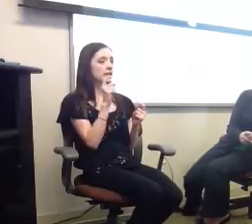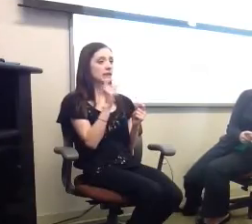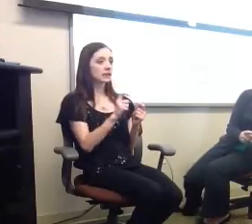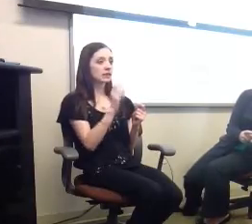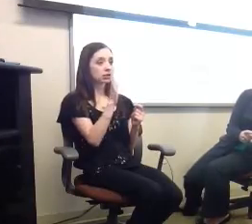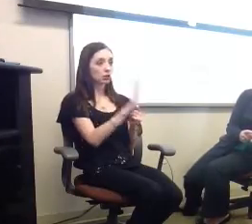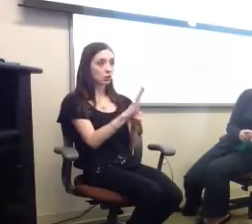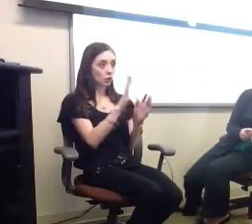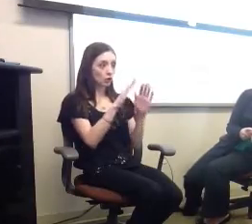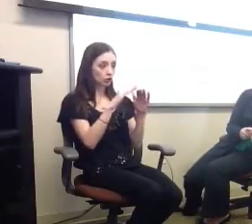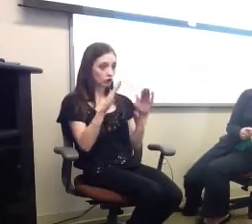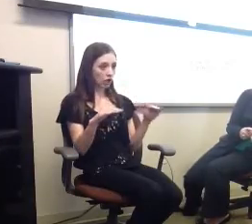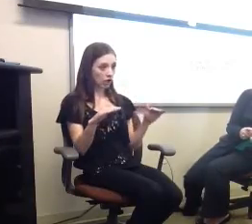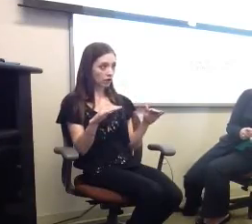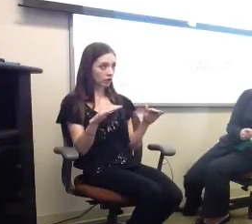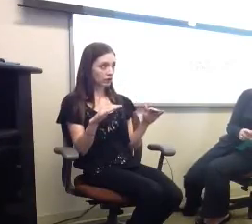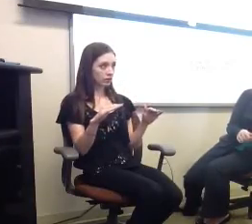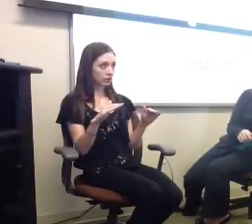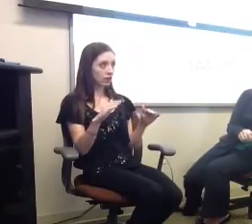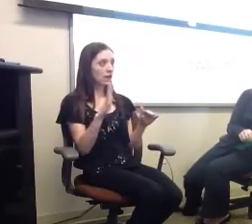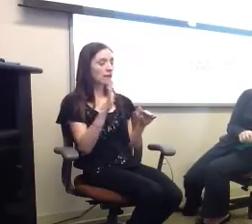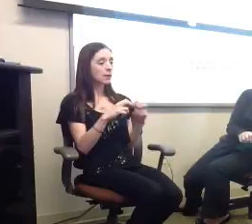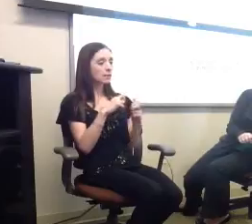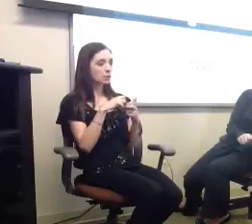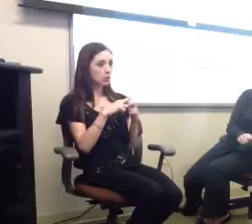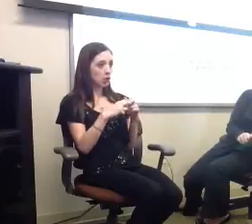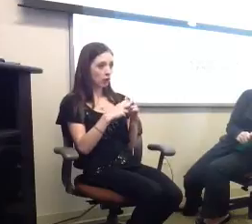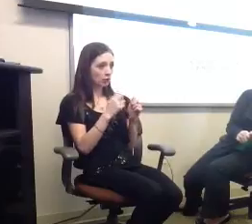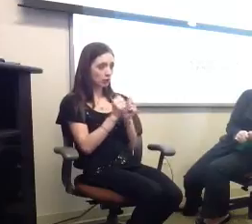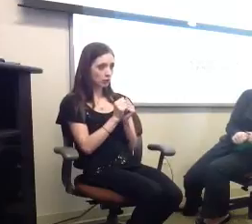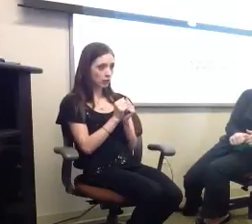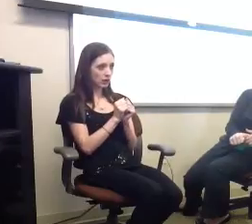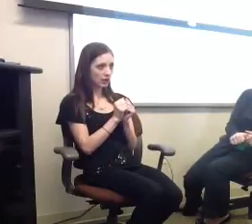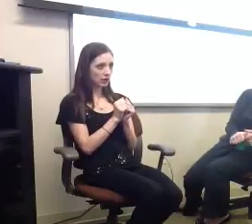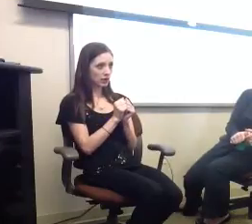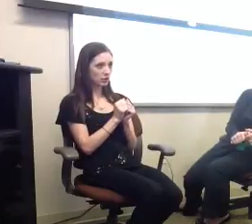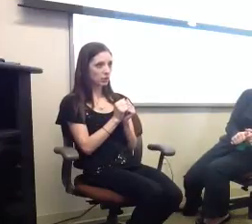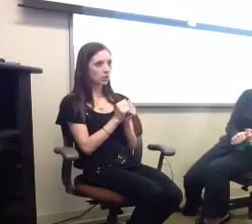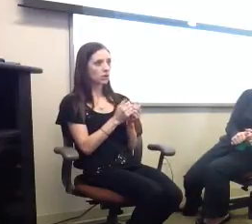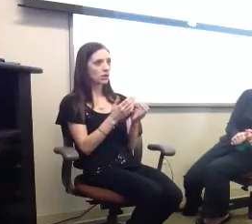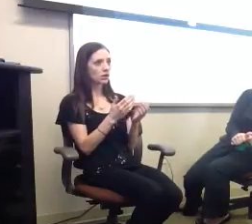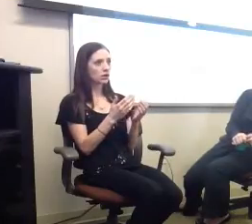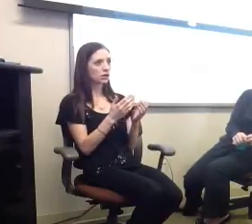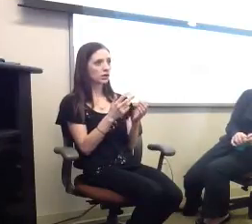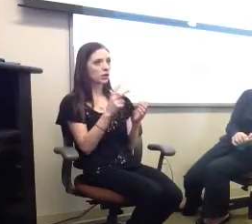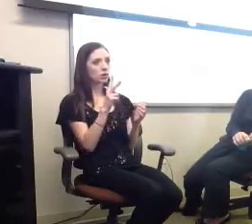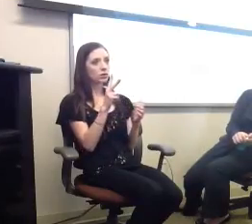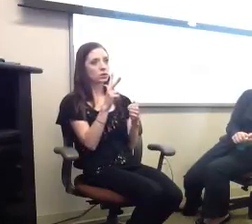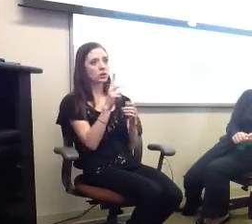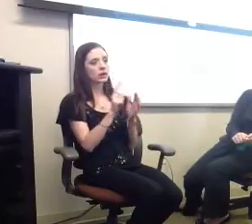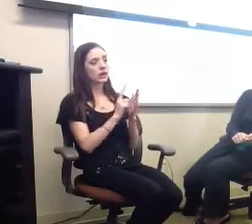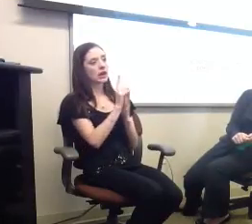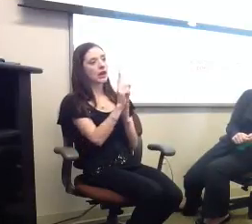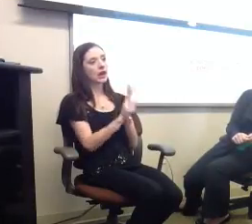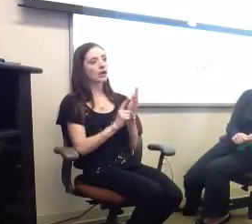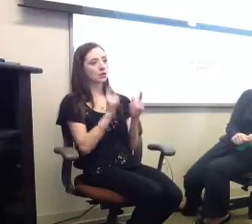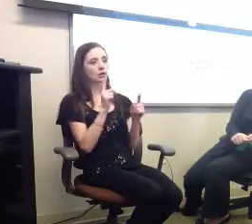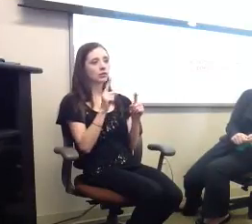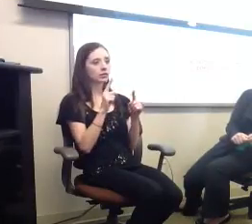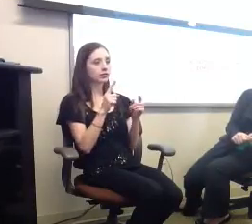child. The problem with it is, and we could spend the next 3 hours talking about dependents. I was looking on the IRS's